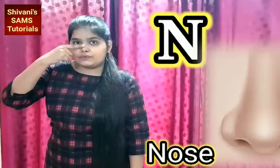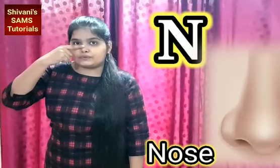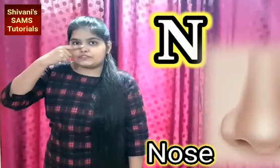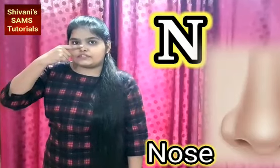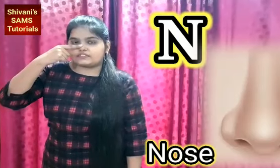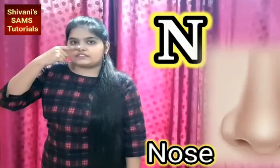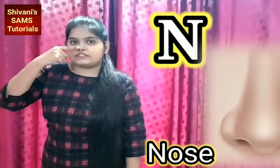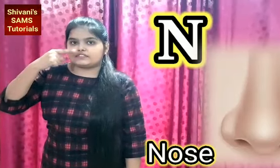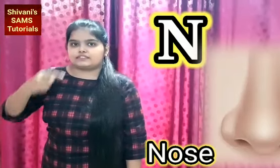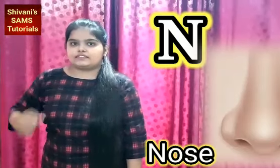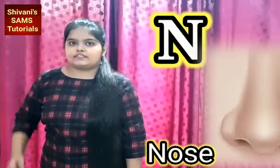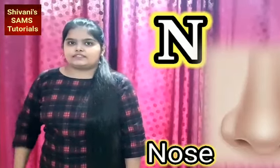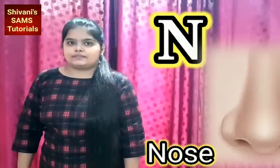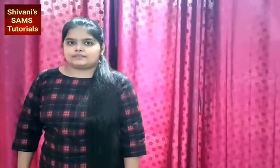nose.